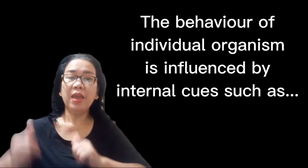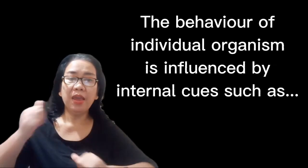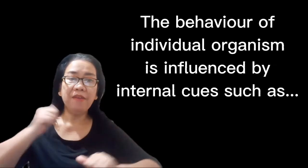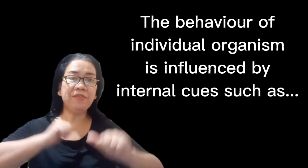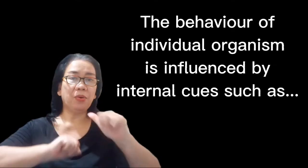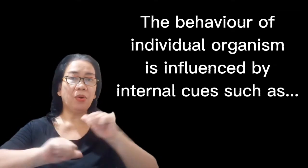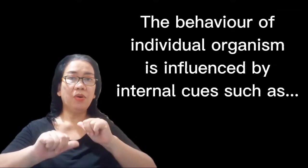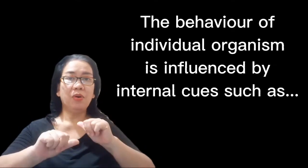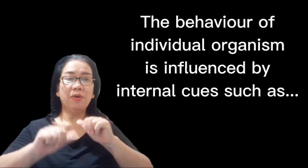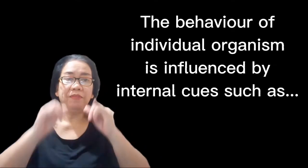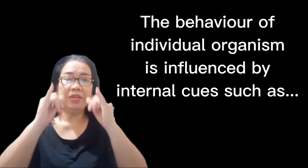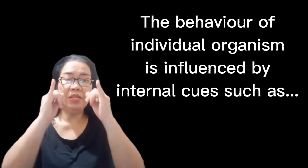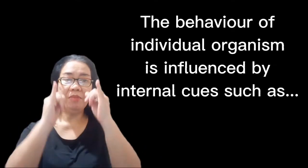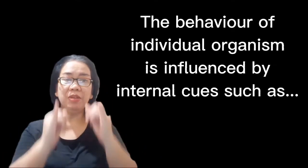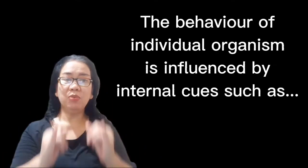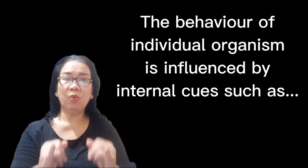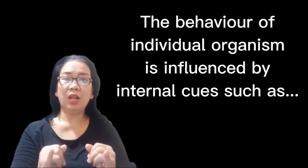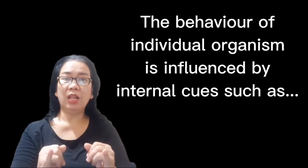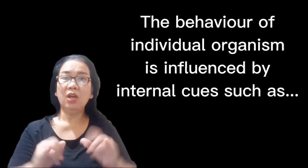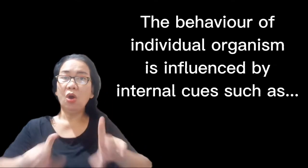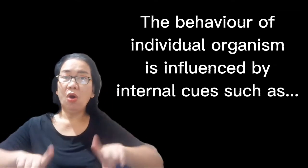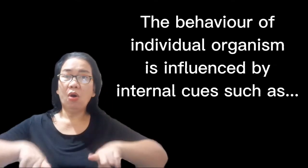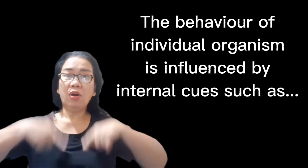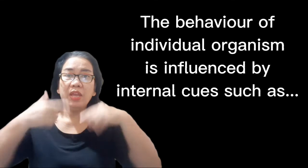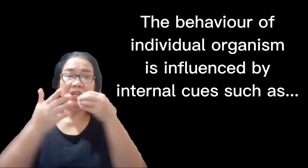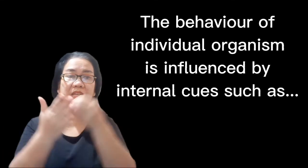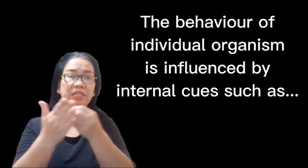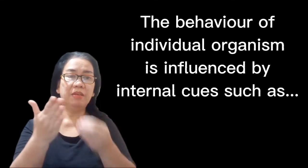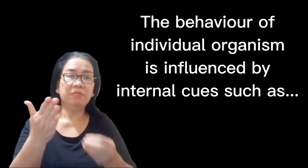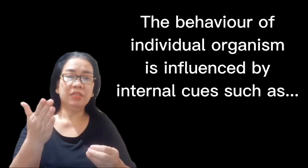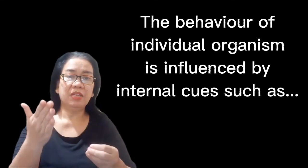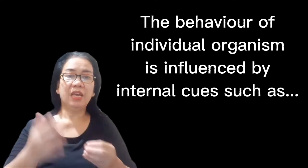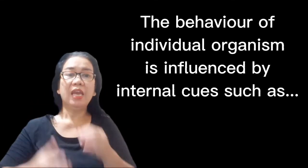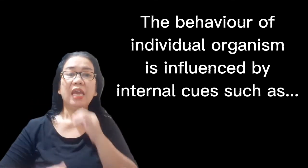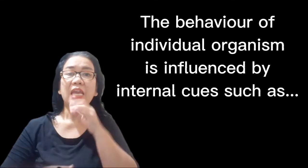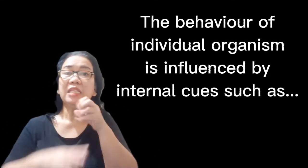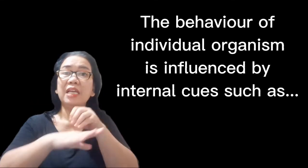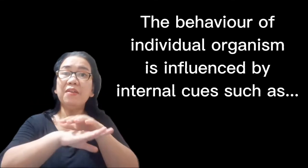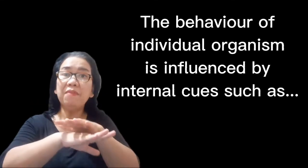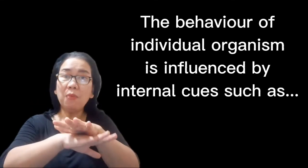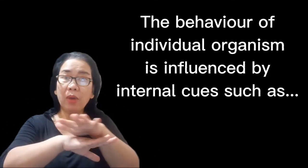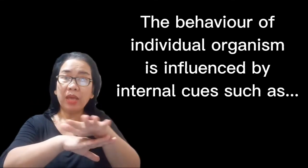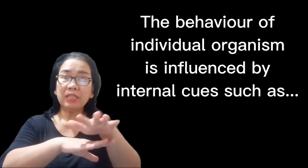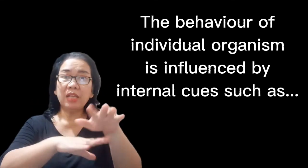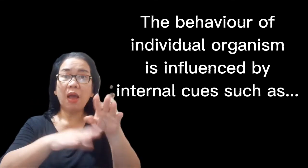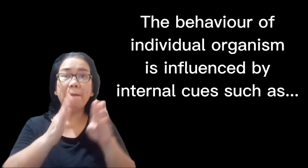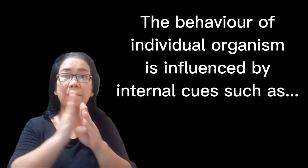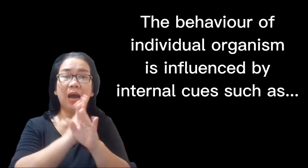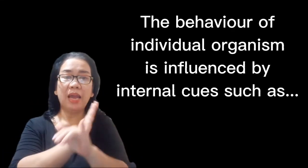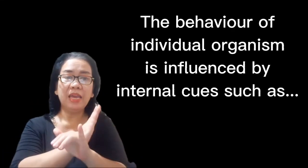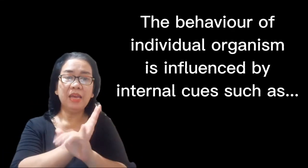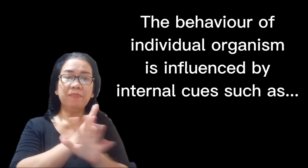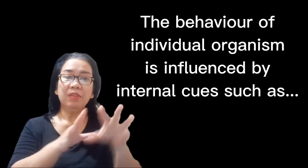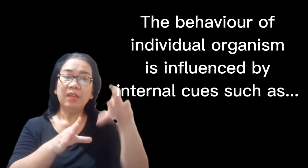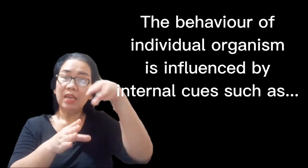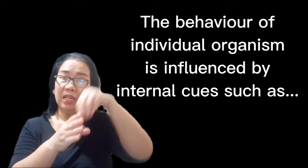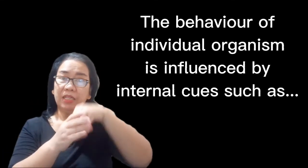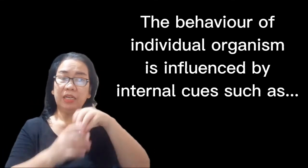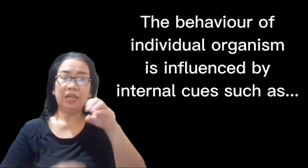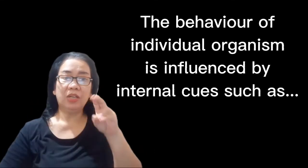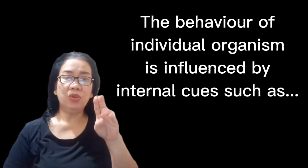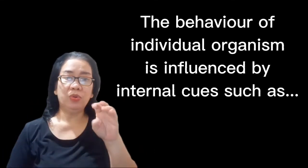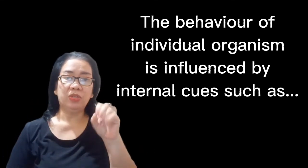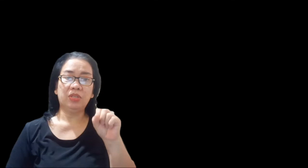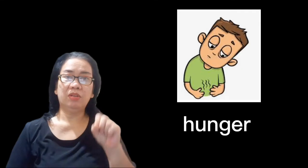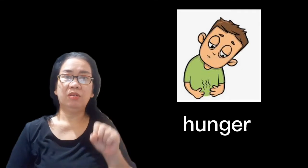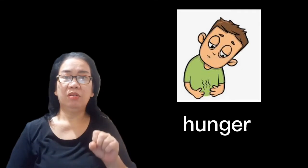The behavior of individual organisms is influenced by